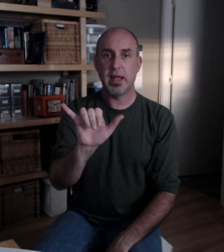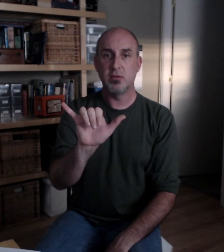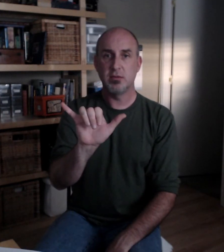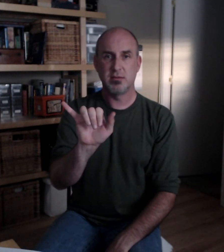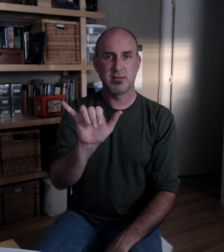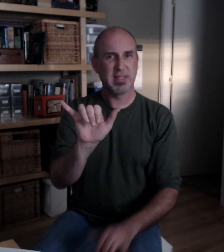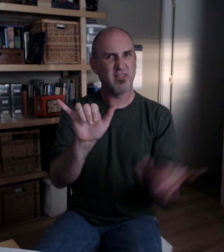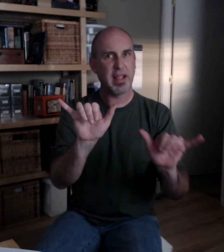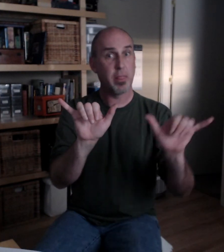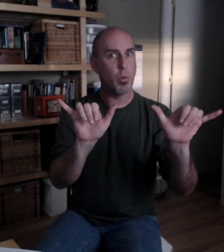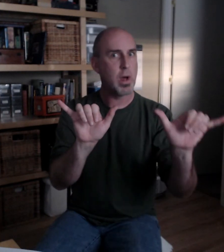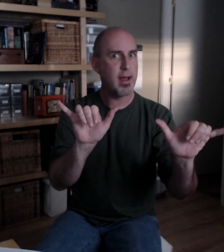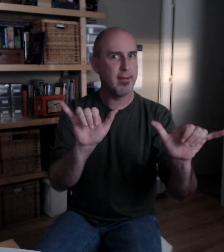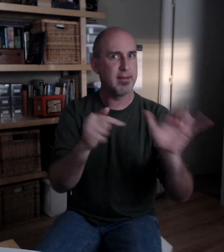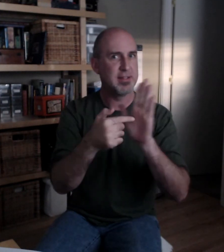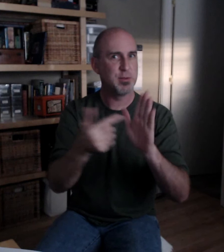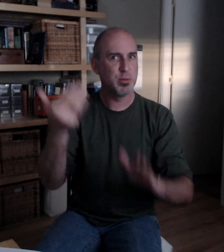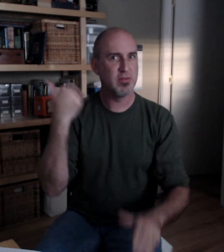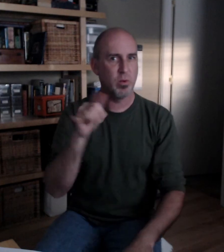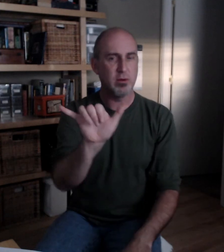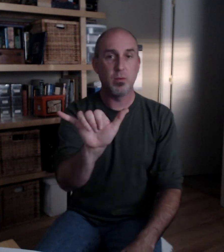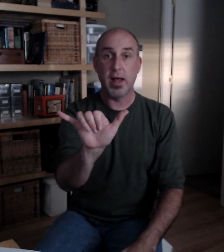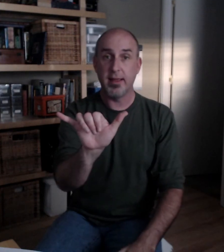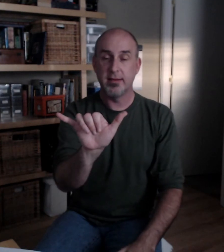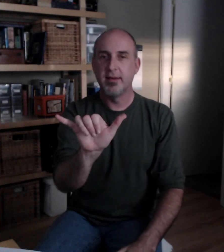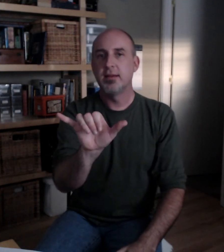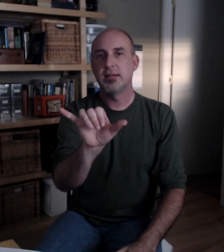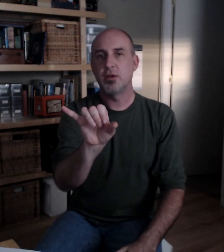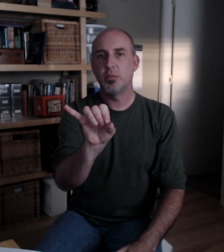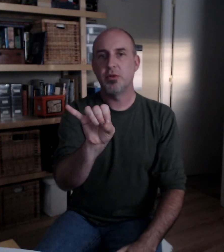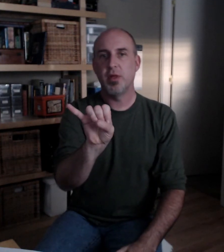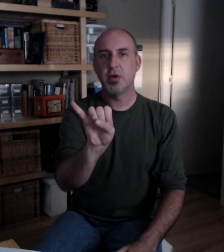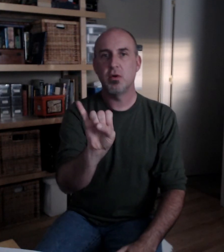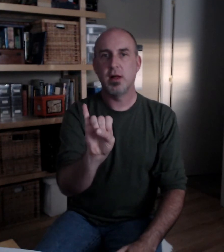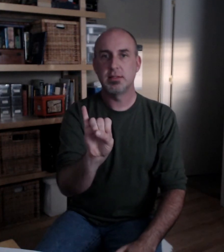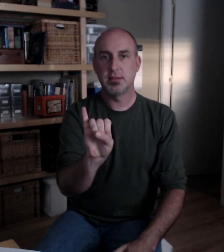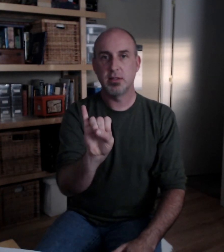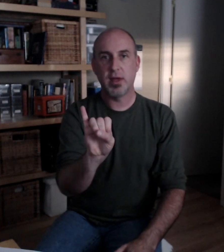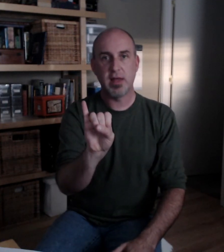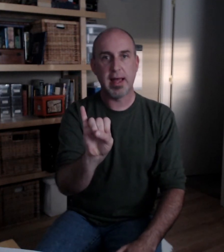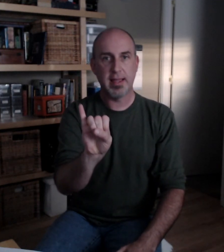down, kind of like the Y that I showed you before. Y. Now you're going to put your thumb across, and you have an I.